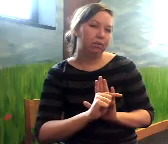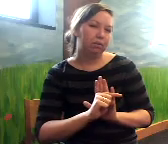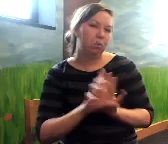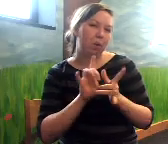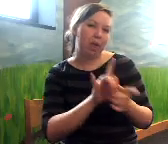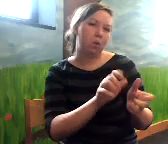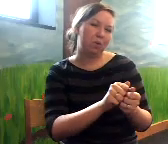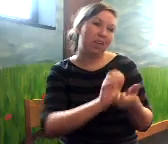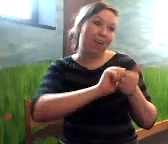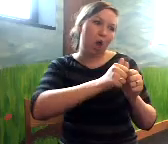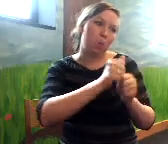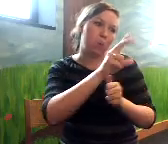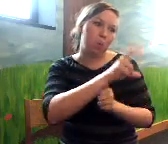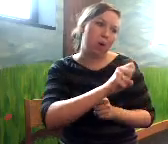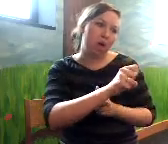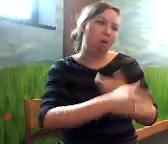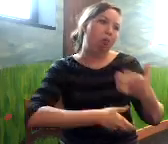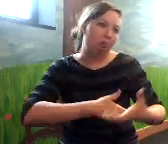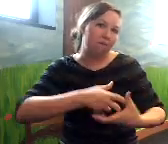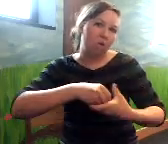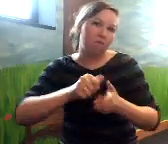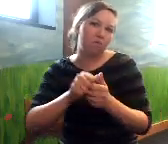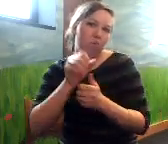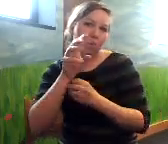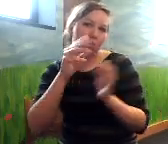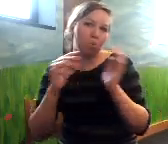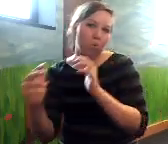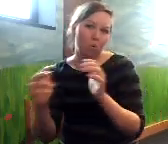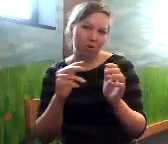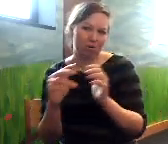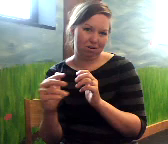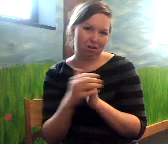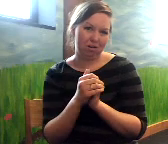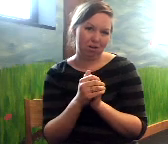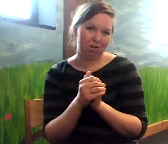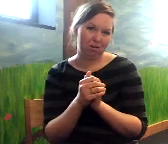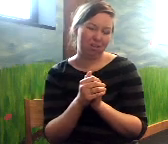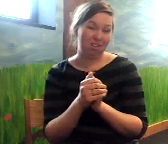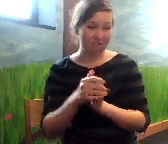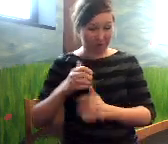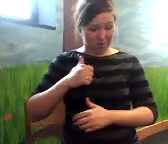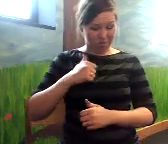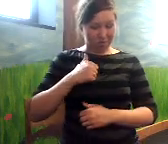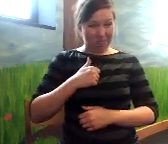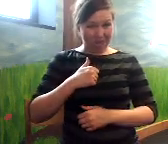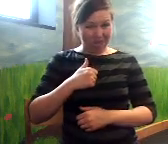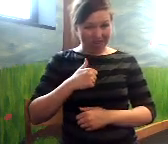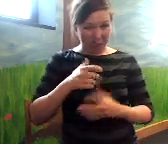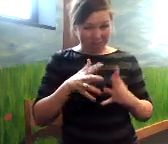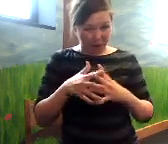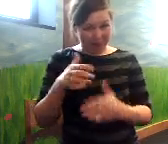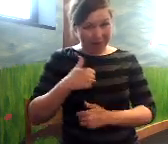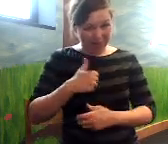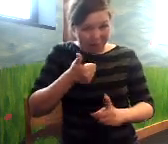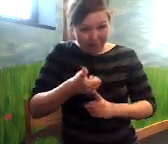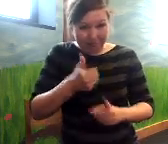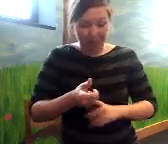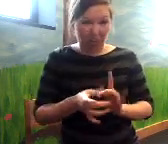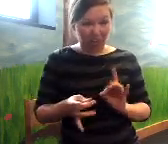veterans themselves. It is in this phase where a very negative episode where